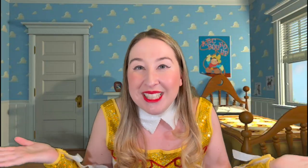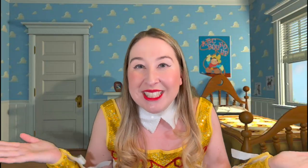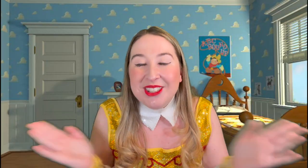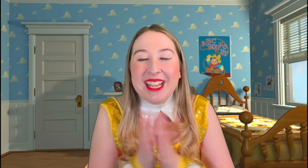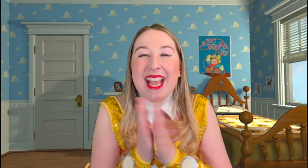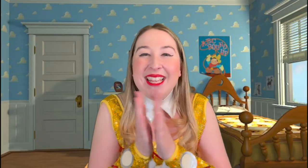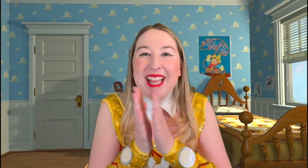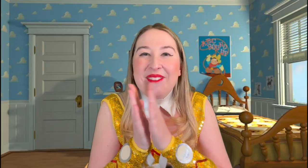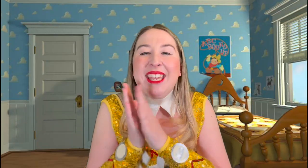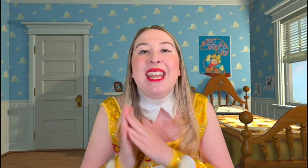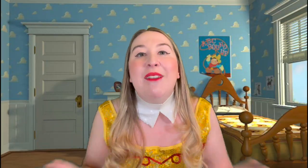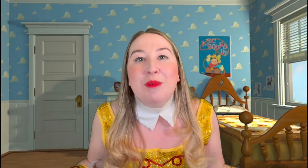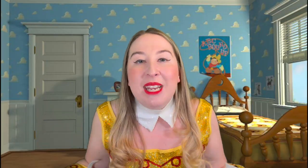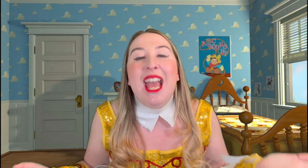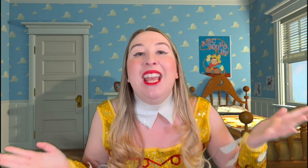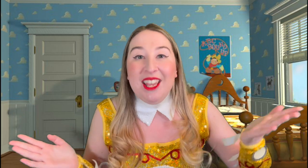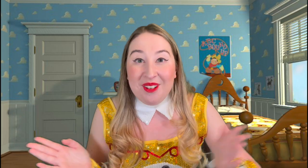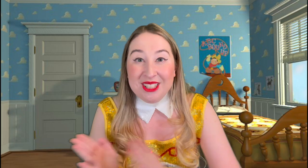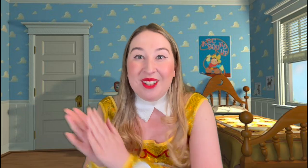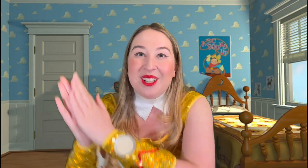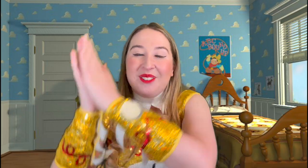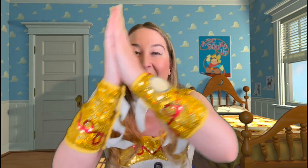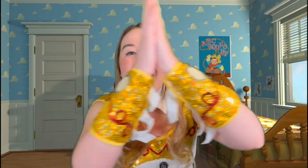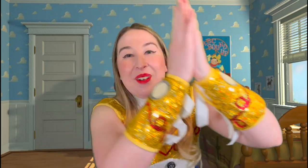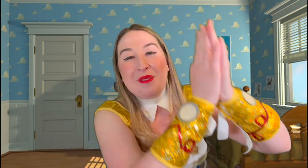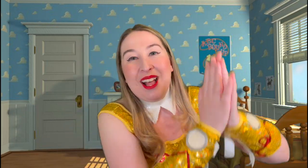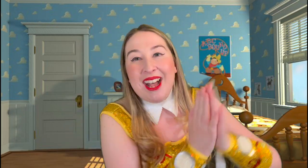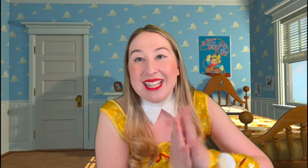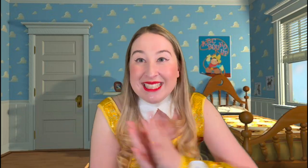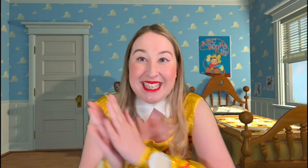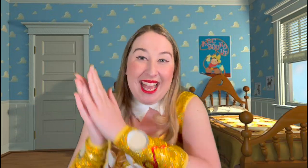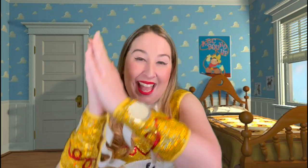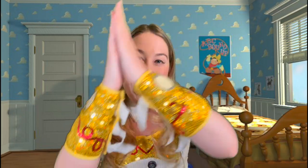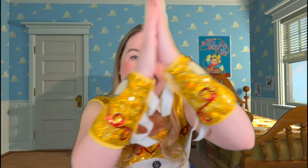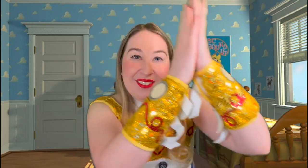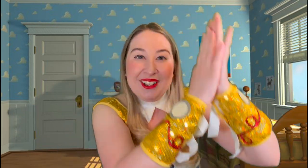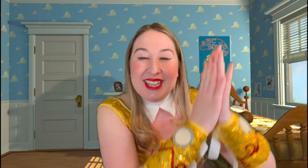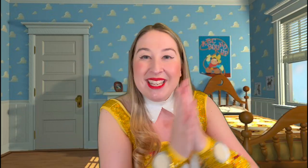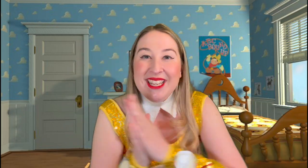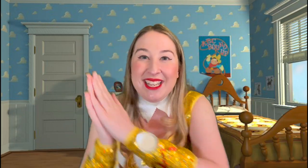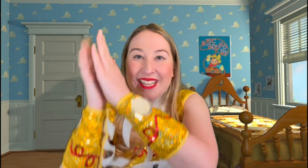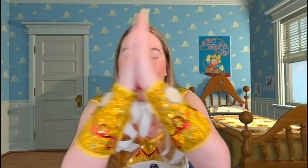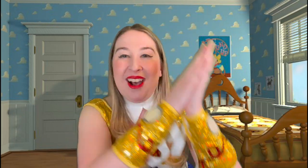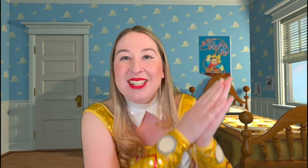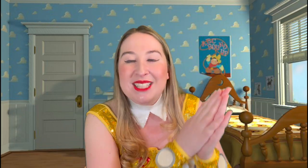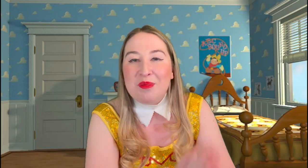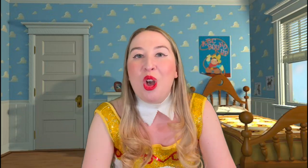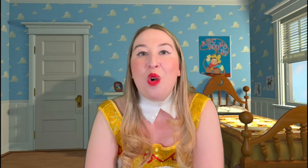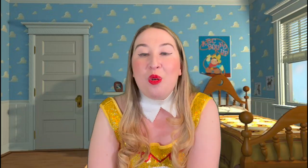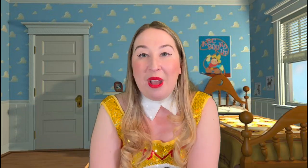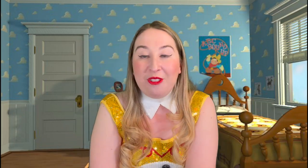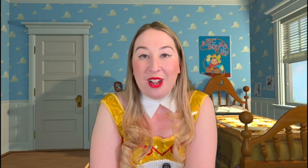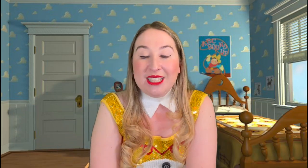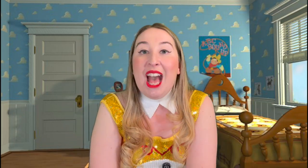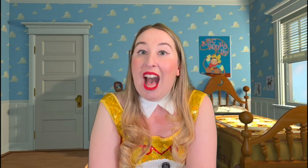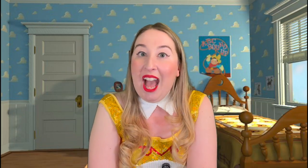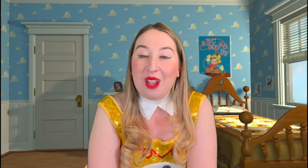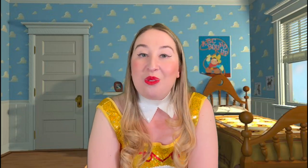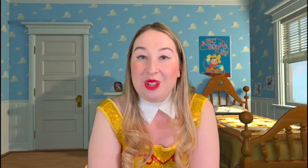Story. I love it. Can everybody give yourselves a round of applause? Yay! Very good. Awesome. Well, my friends, I really